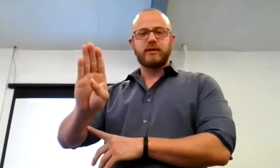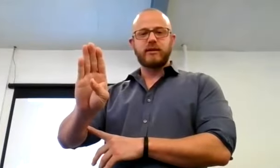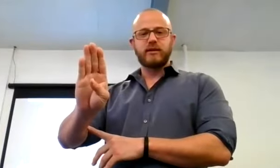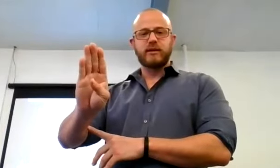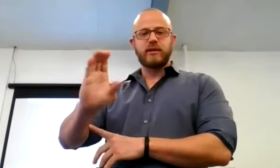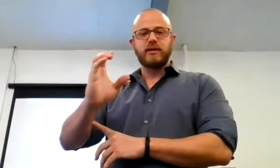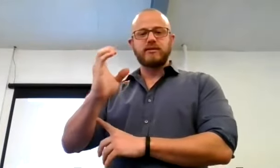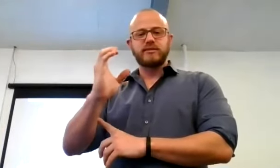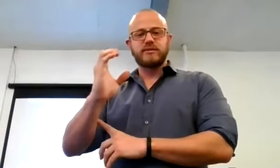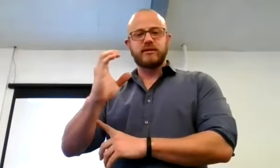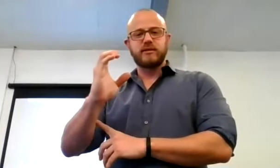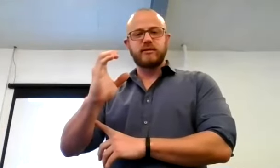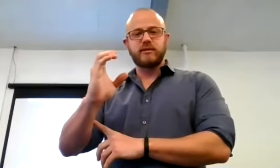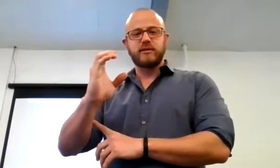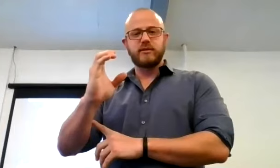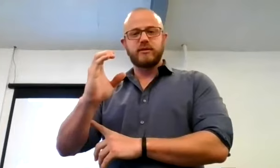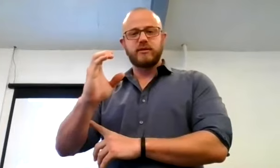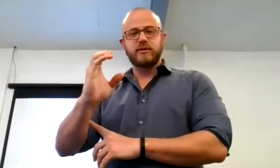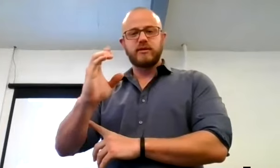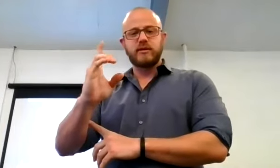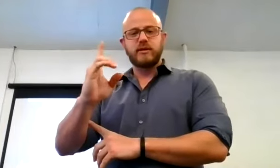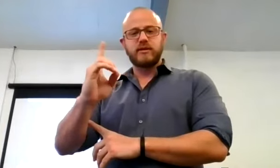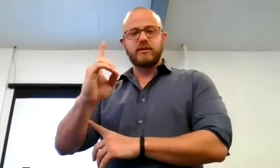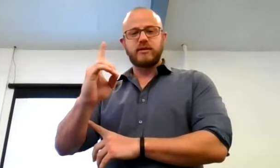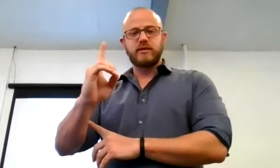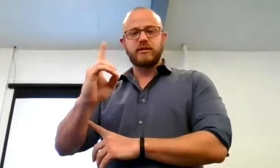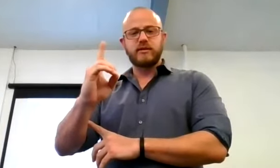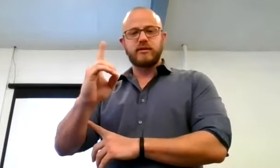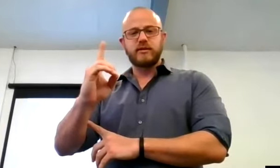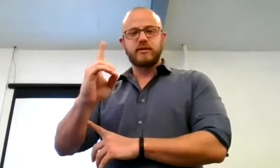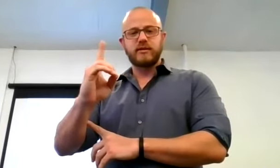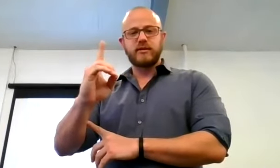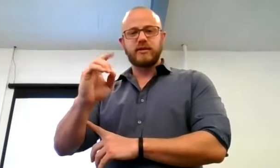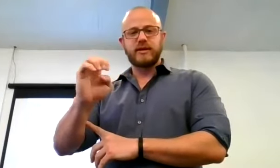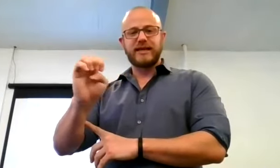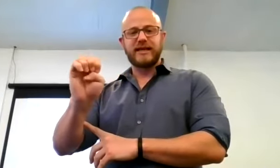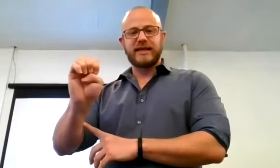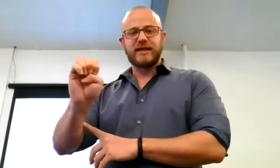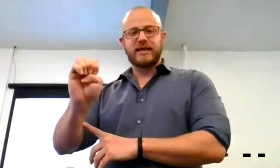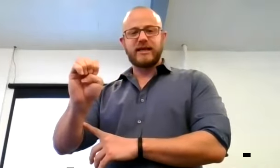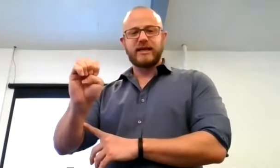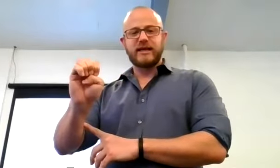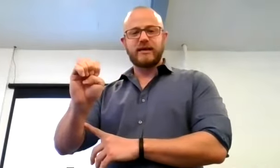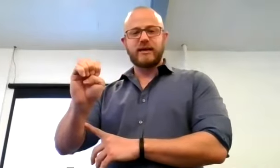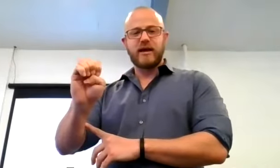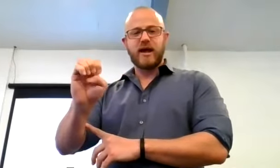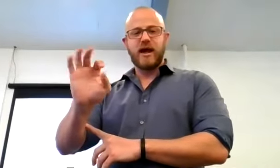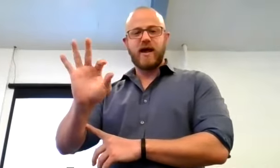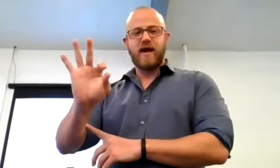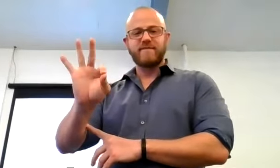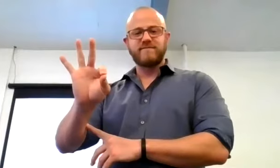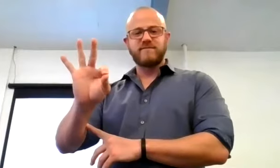B, C, D, E,